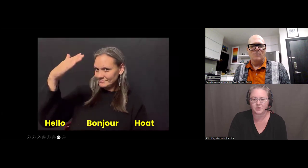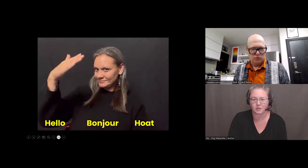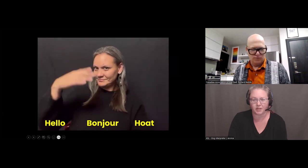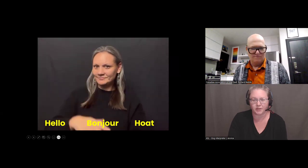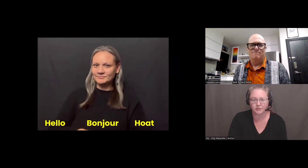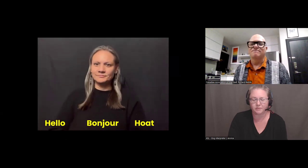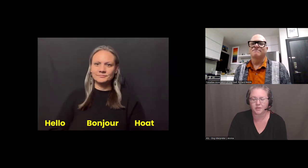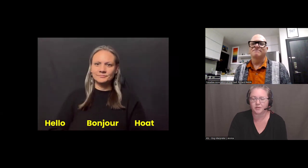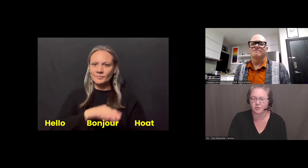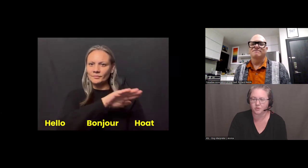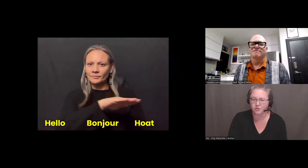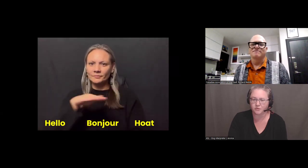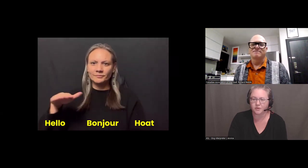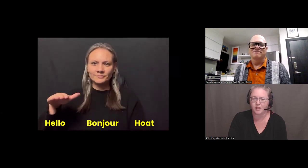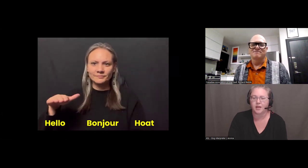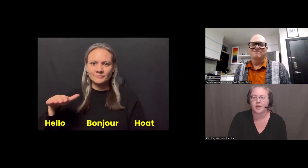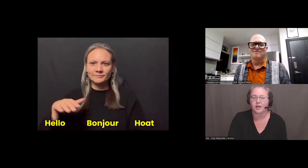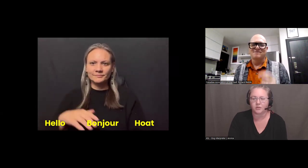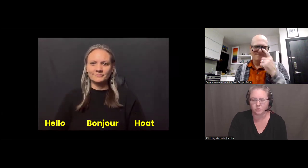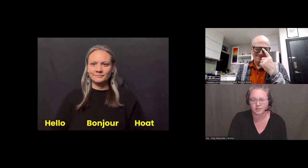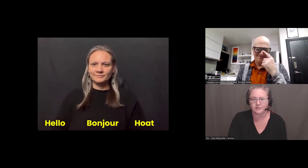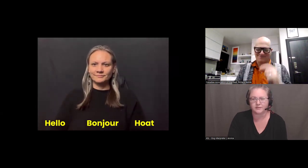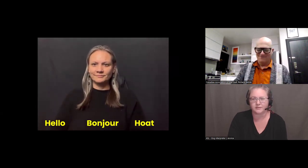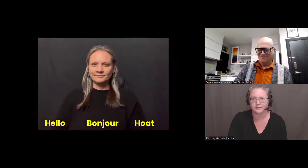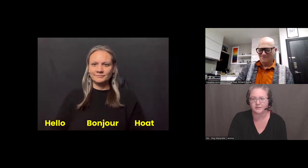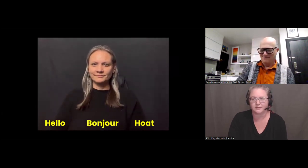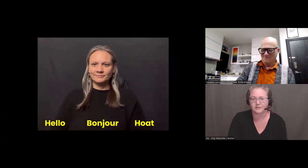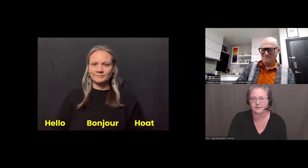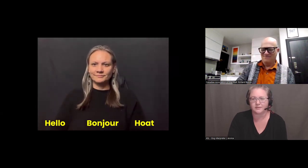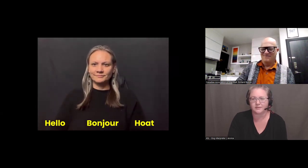So hello, bonjour, and hot.